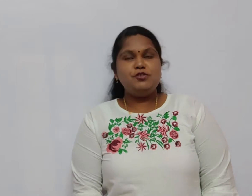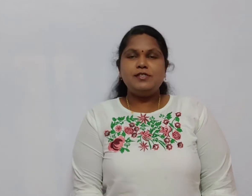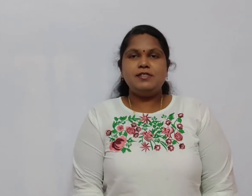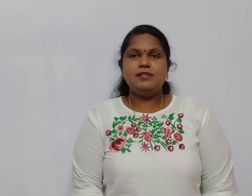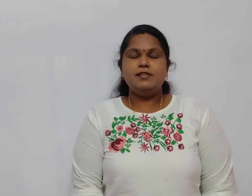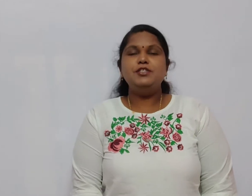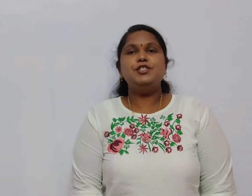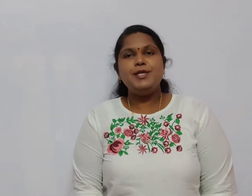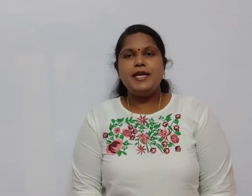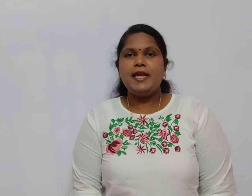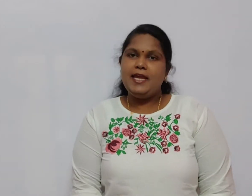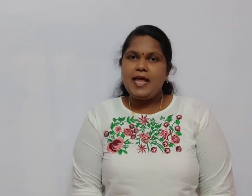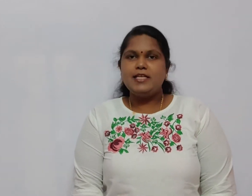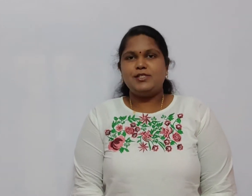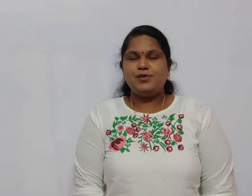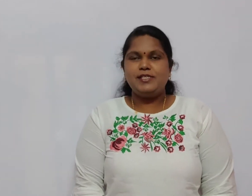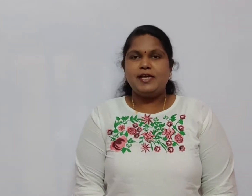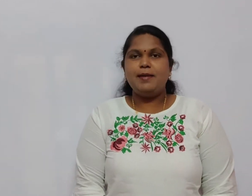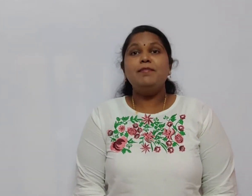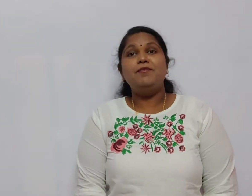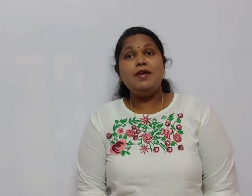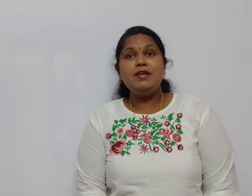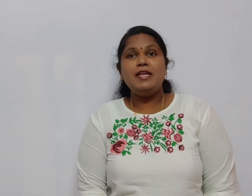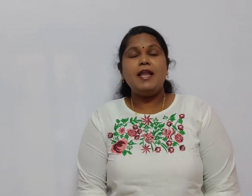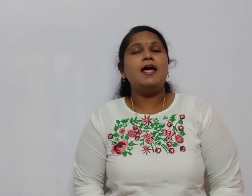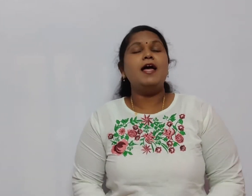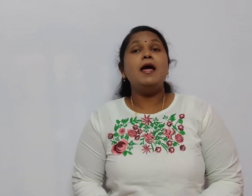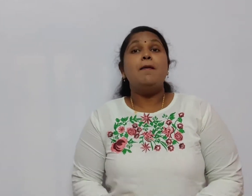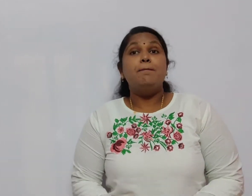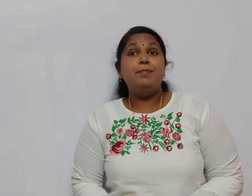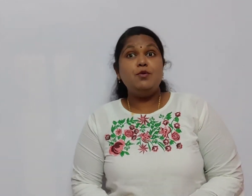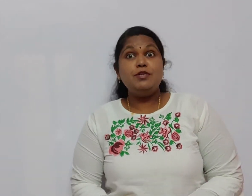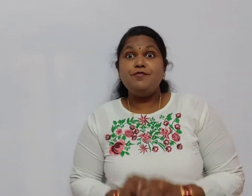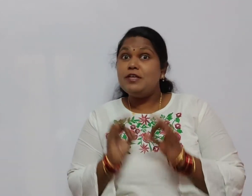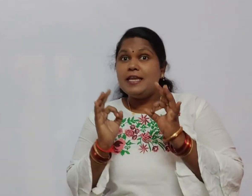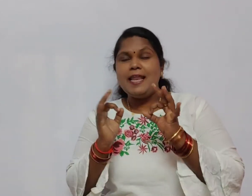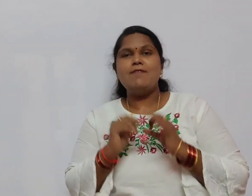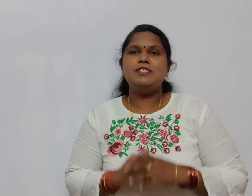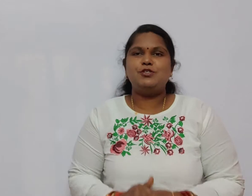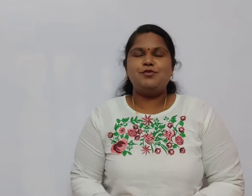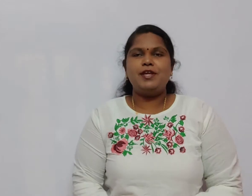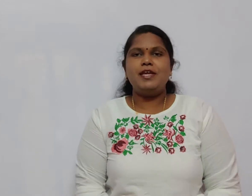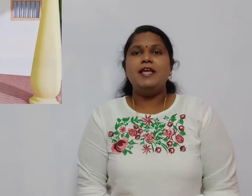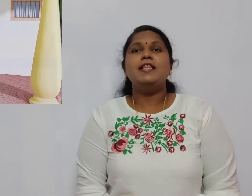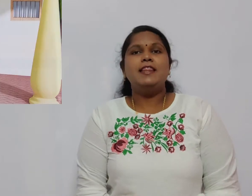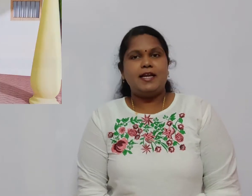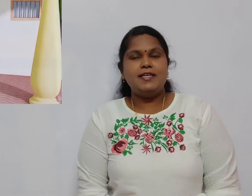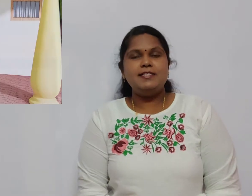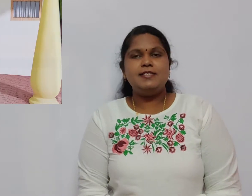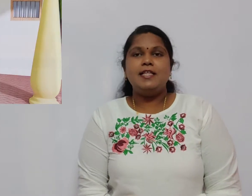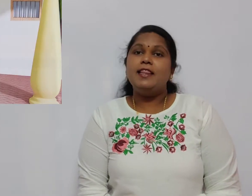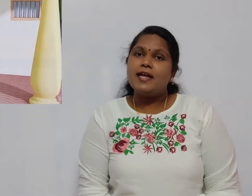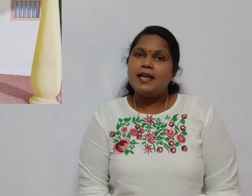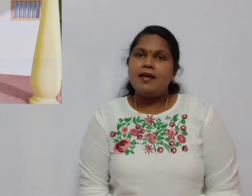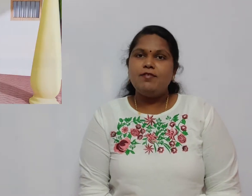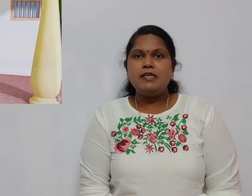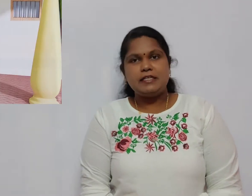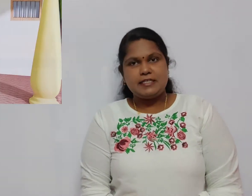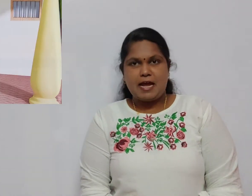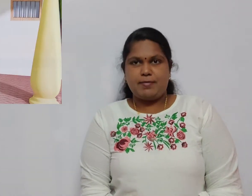Hello children, today in our story time we will learn a beautiful clever story, that is the clever Ram.